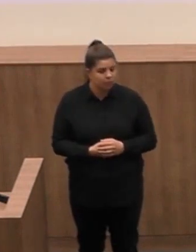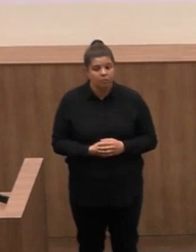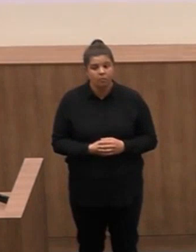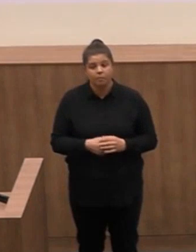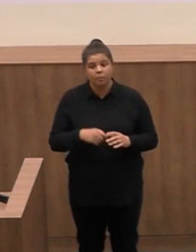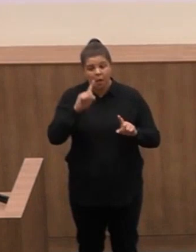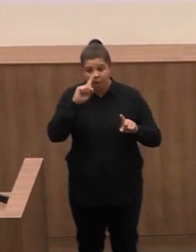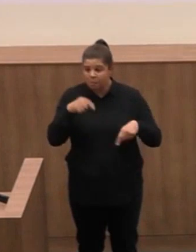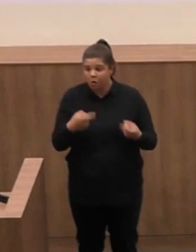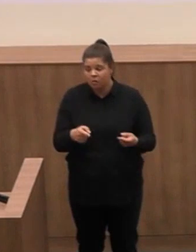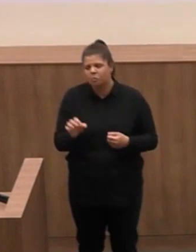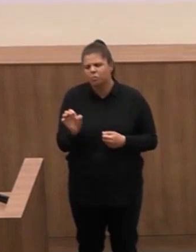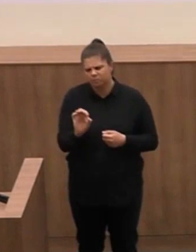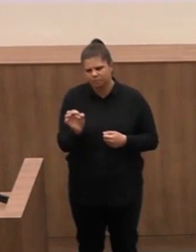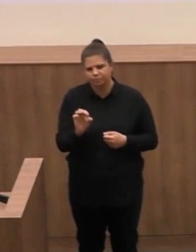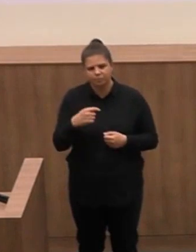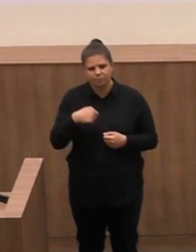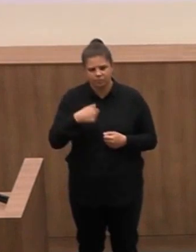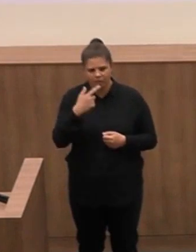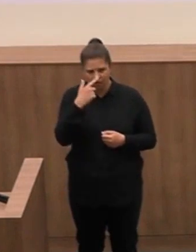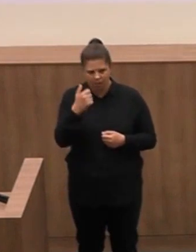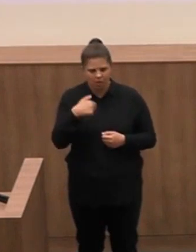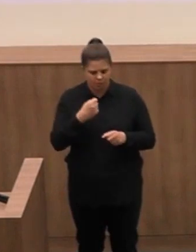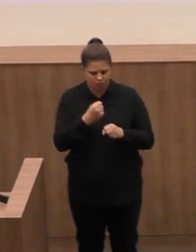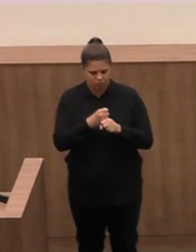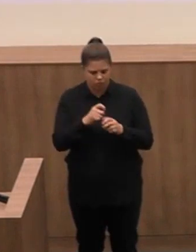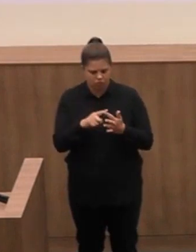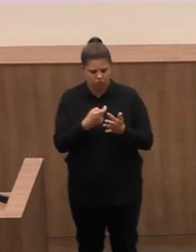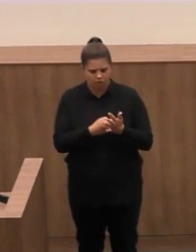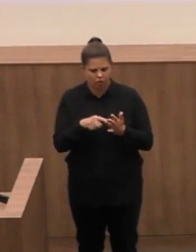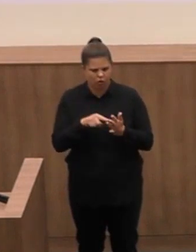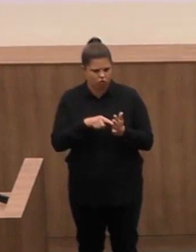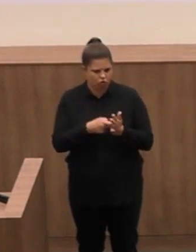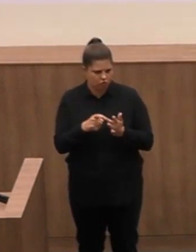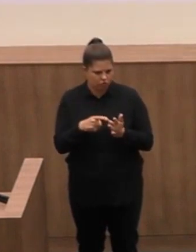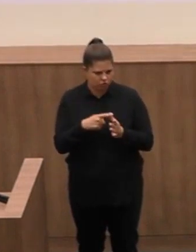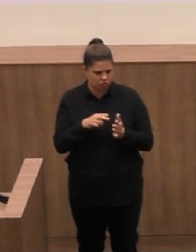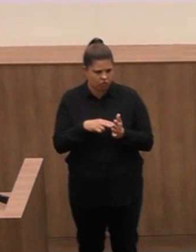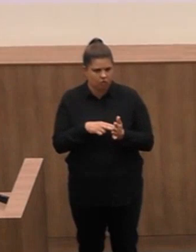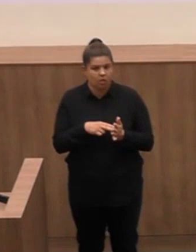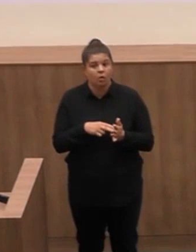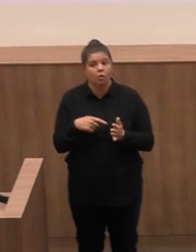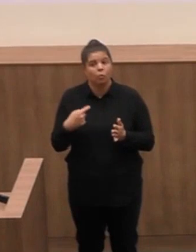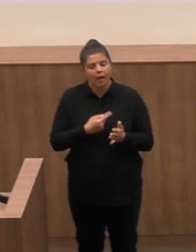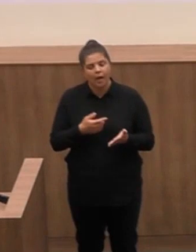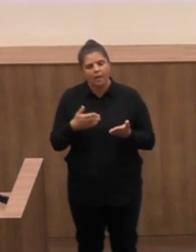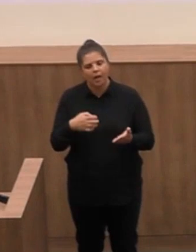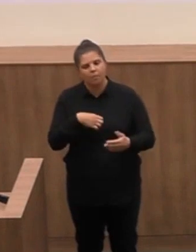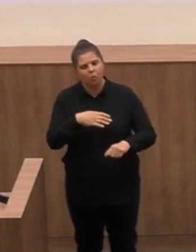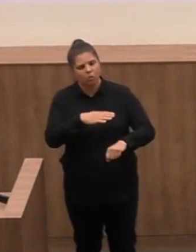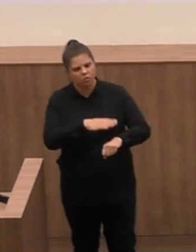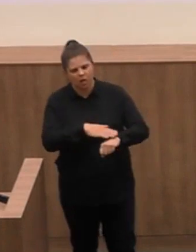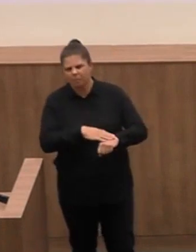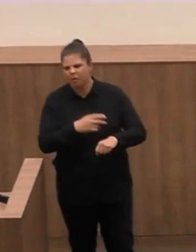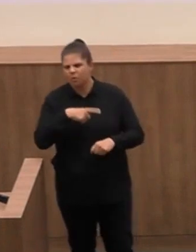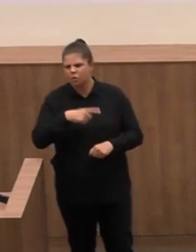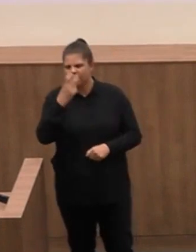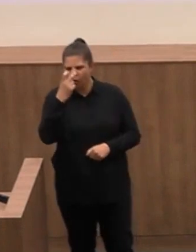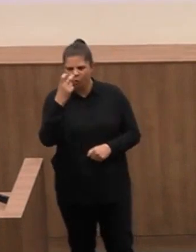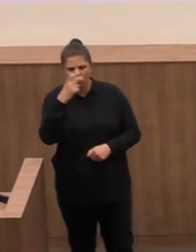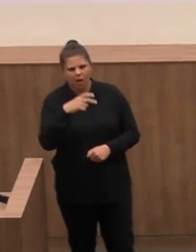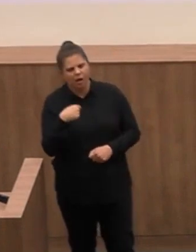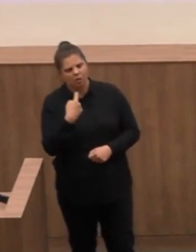really lucky that as a geriatrician, I think that we're kind of maybe we're allowed to take a bit more time with our patients,